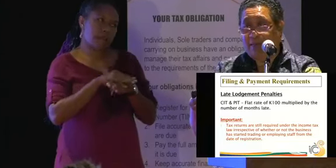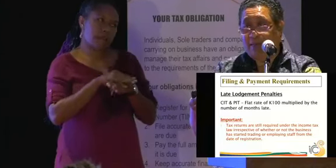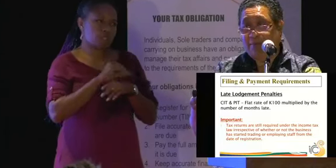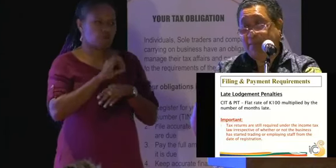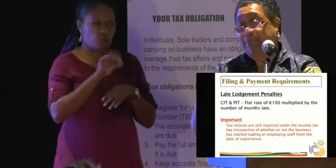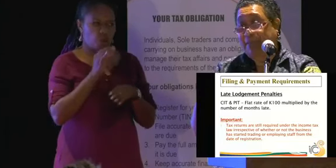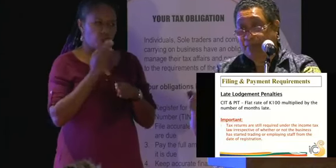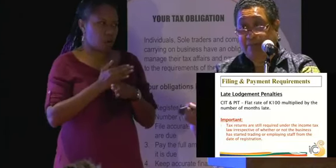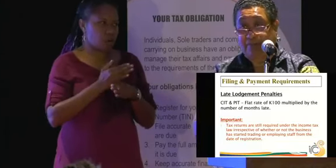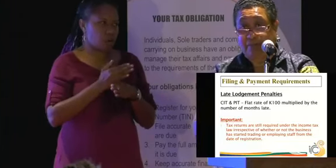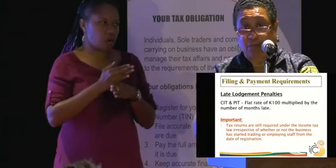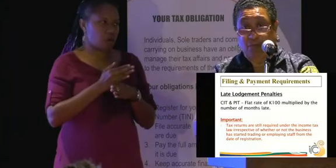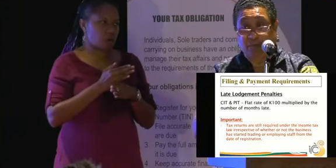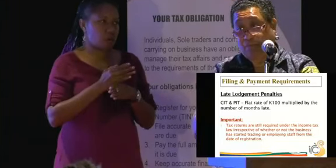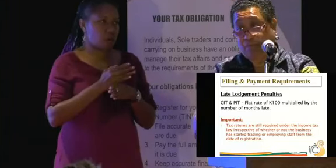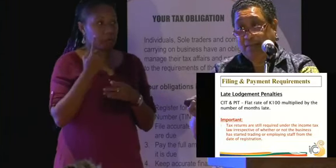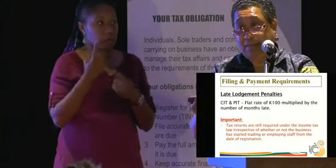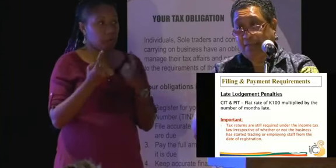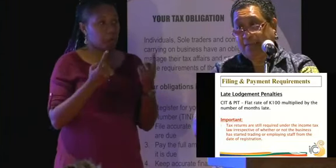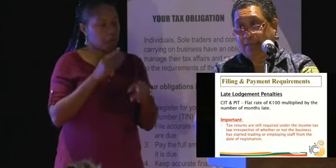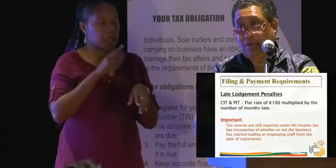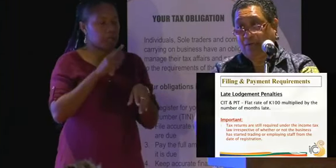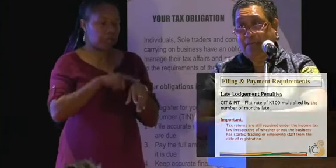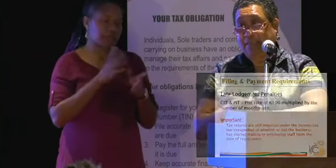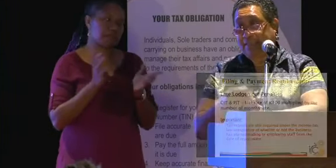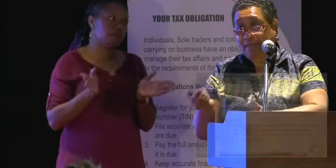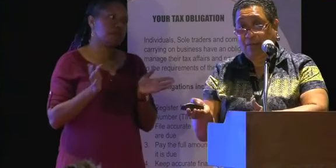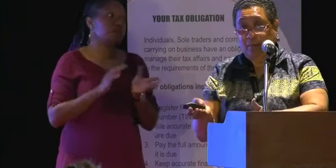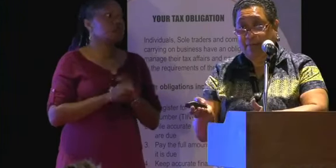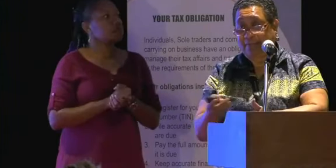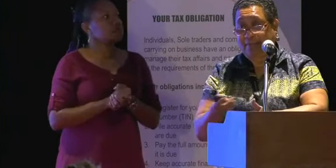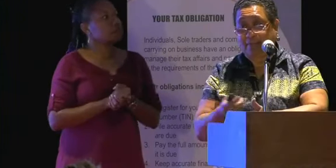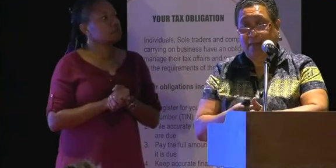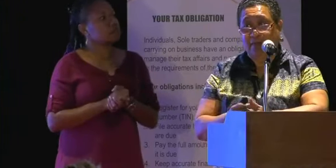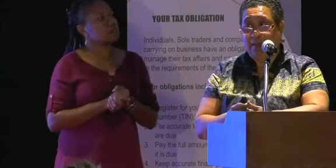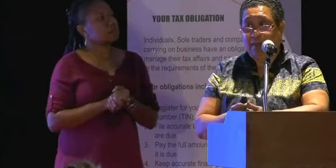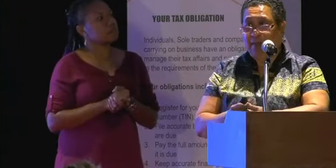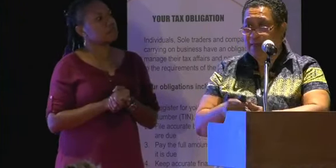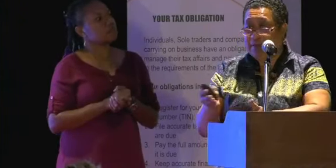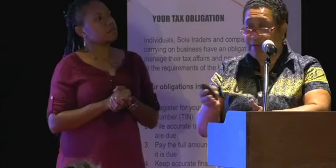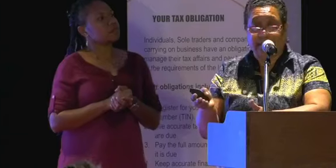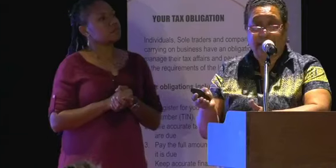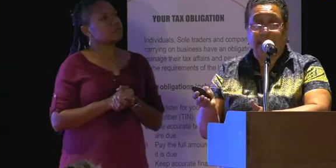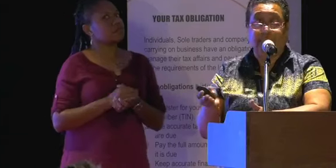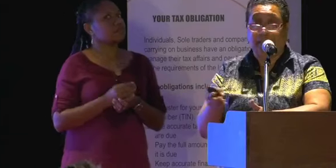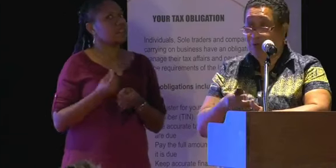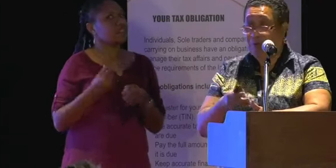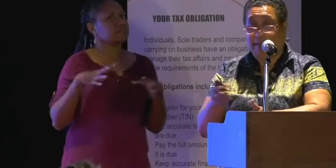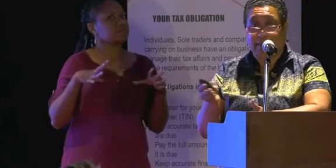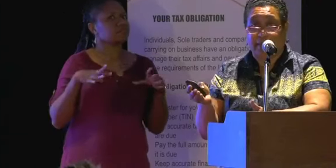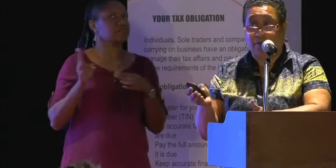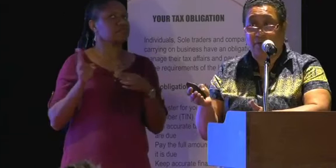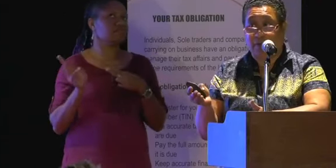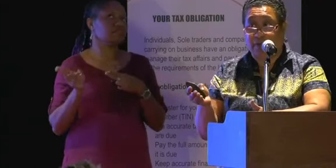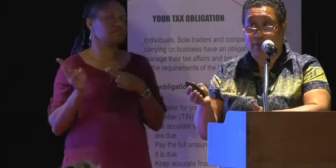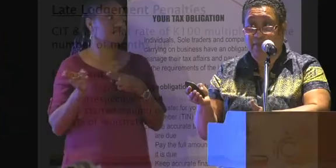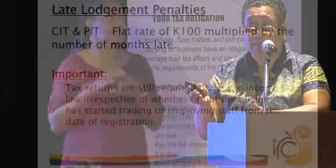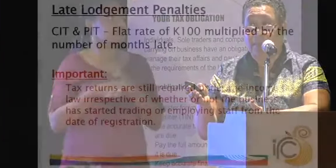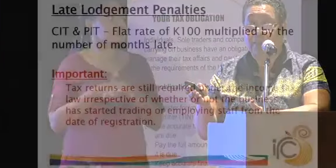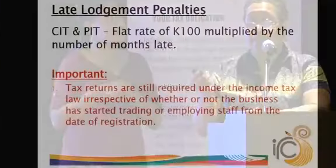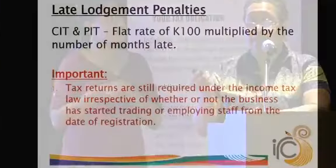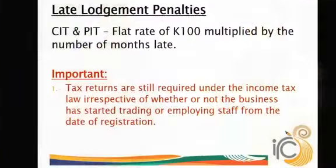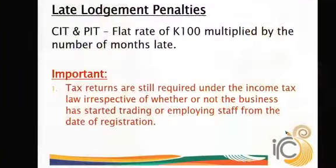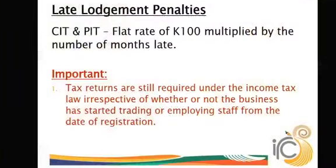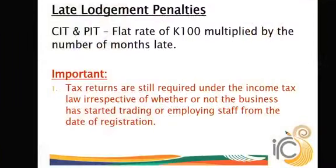Other times they might not have a job, so they stand their workers down, and during that time they're not paying salary